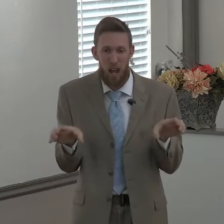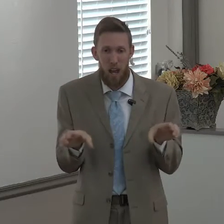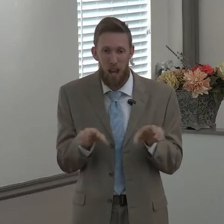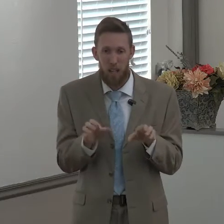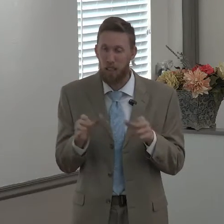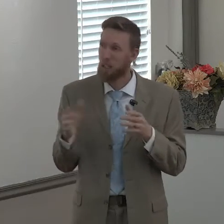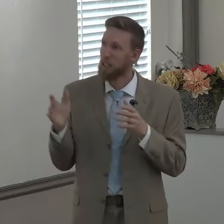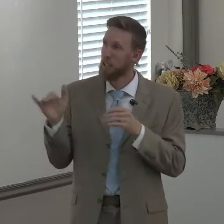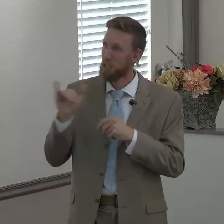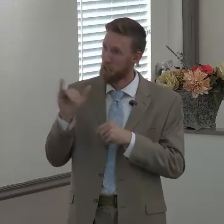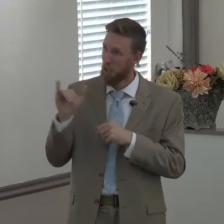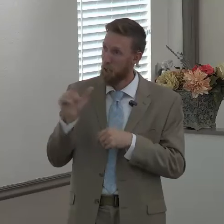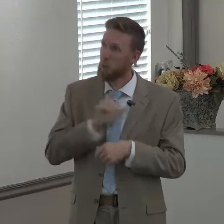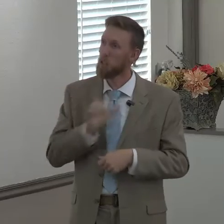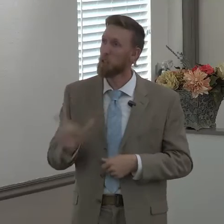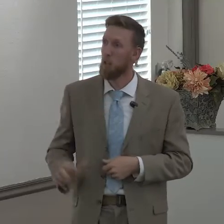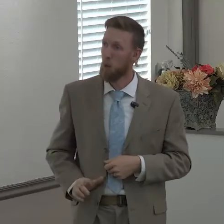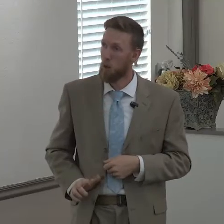I mean,